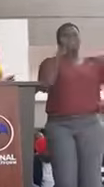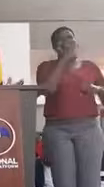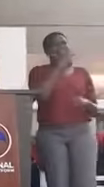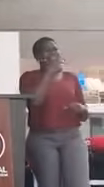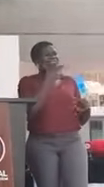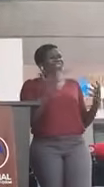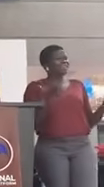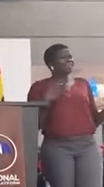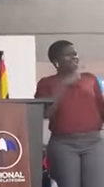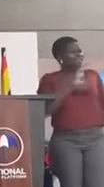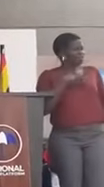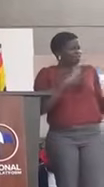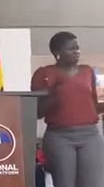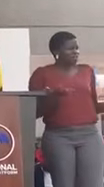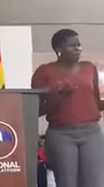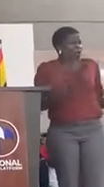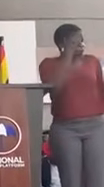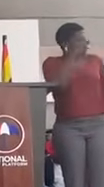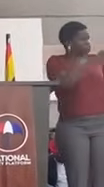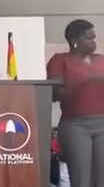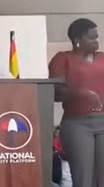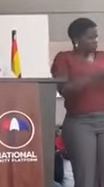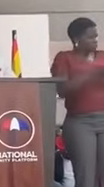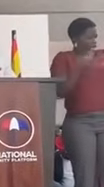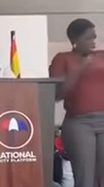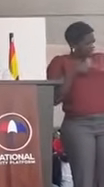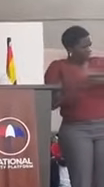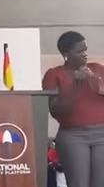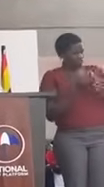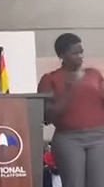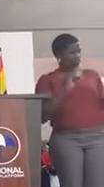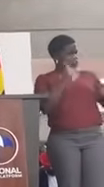about the actions of the regime stopping us from accessing our premises.